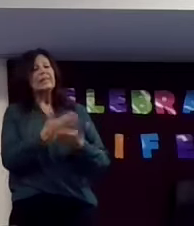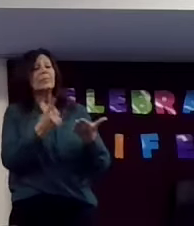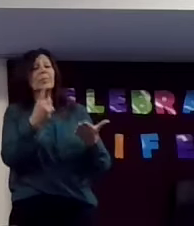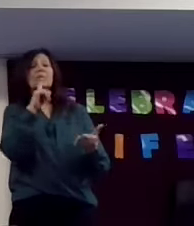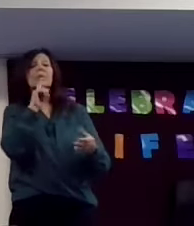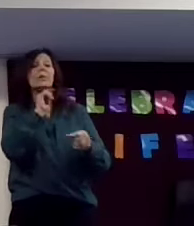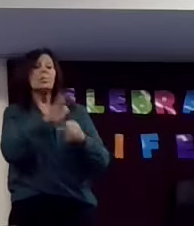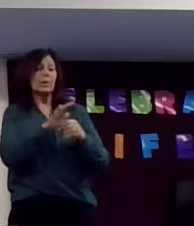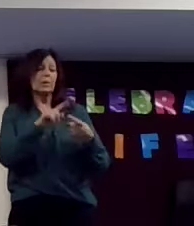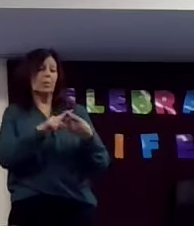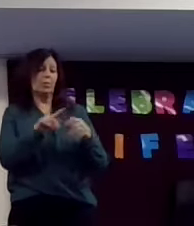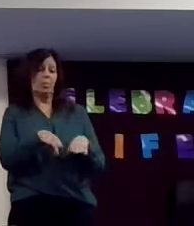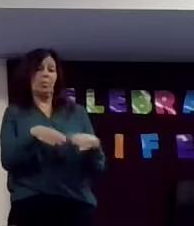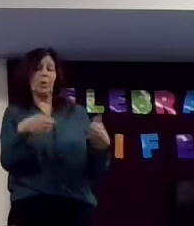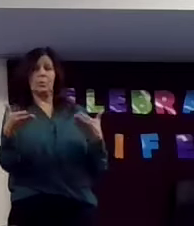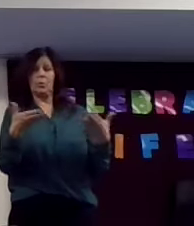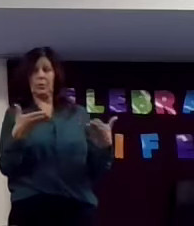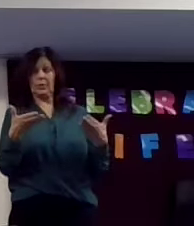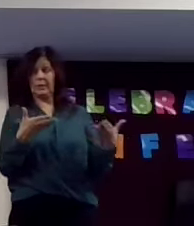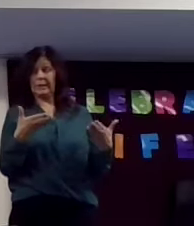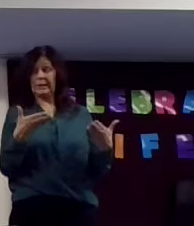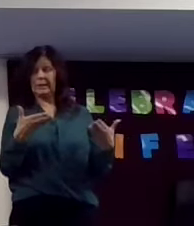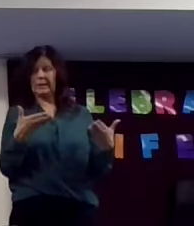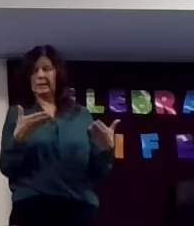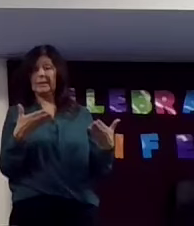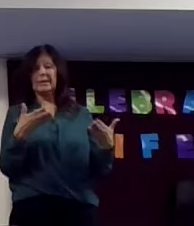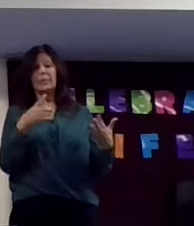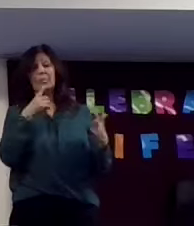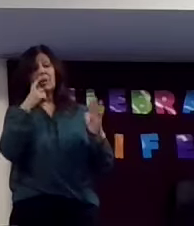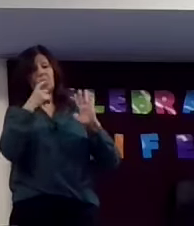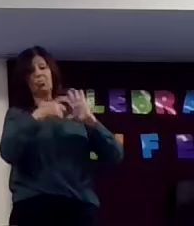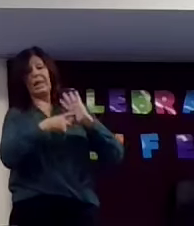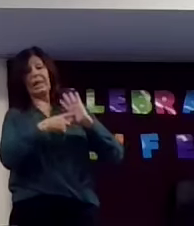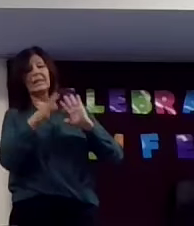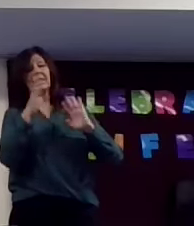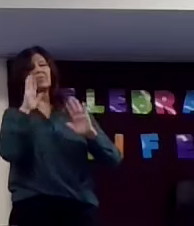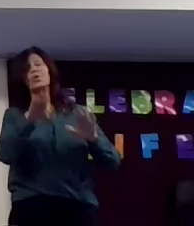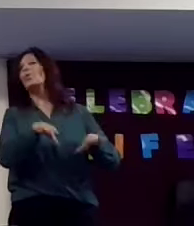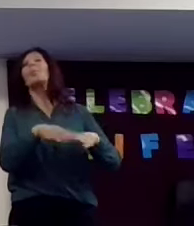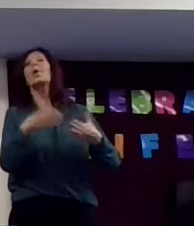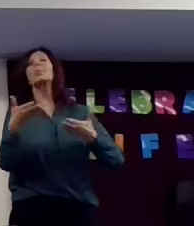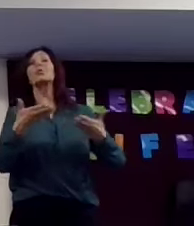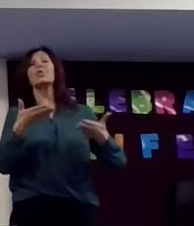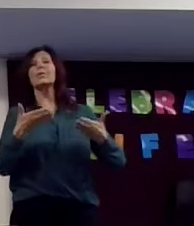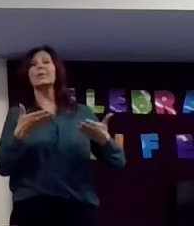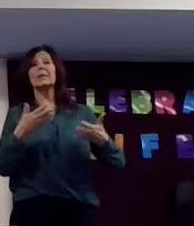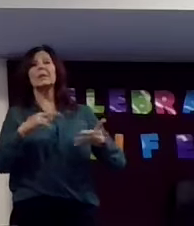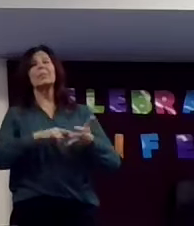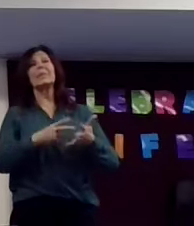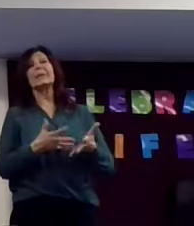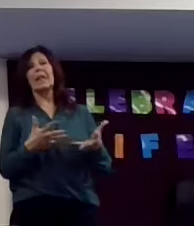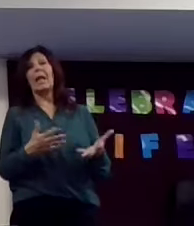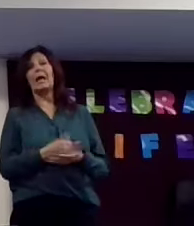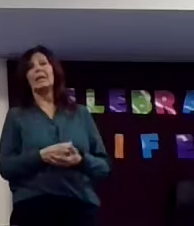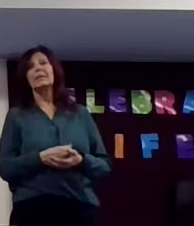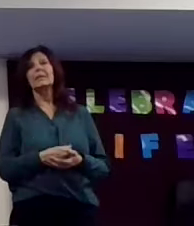who's committed to public service, you know, being recognized for your public service means a